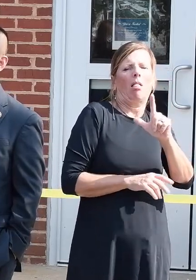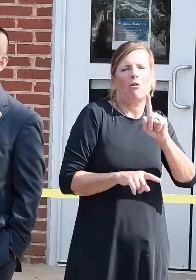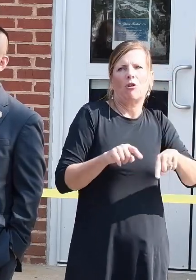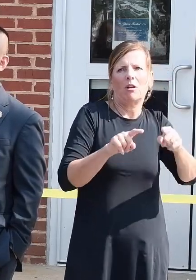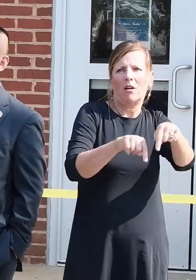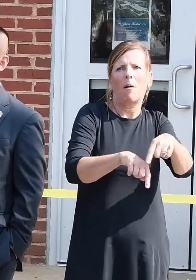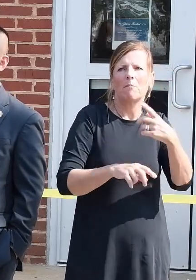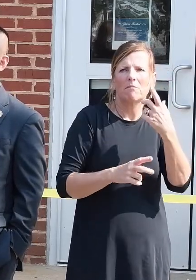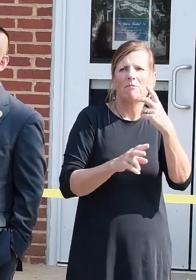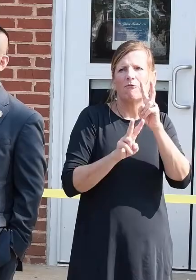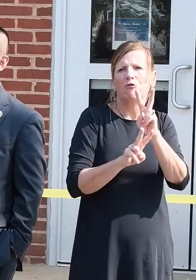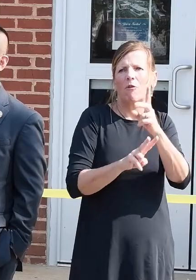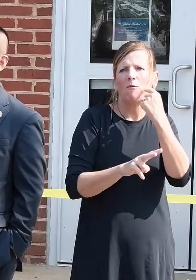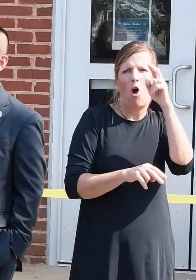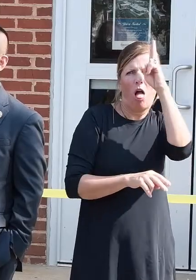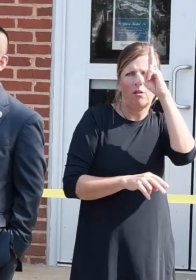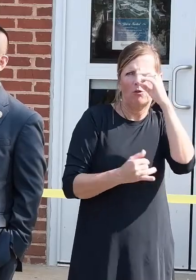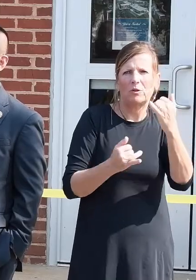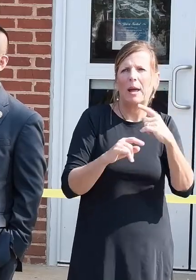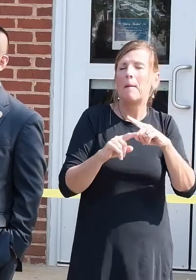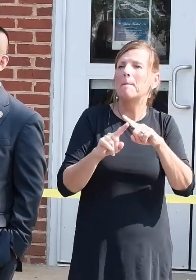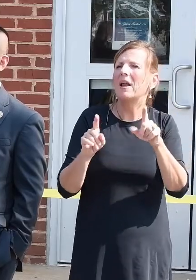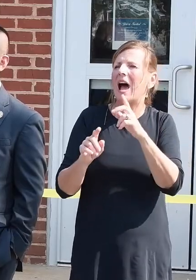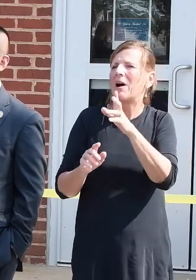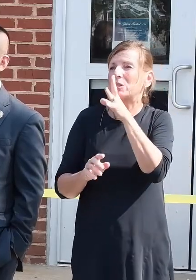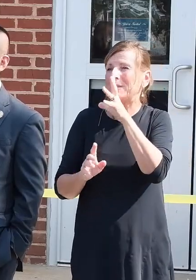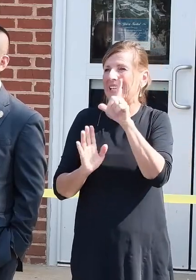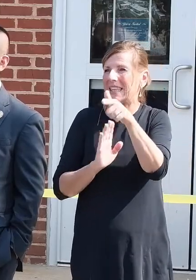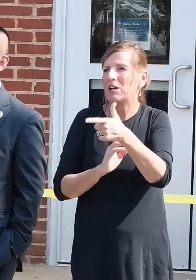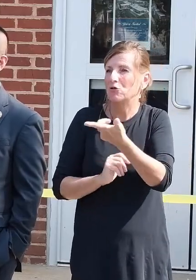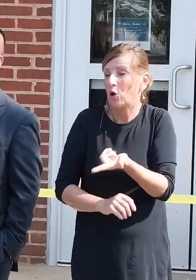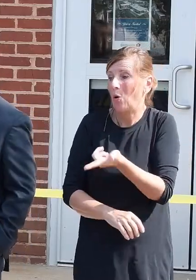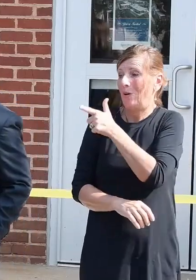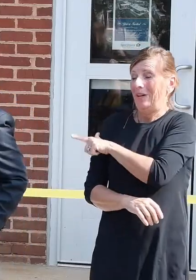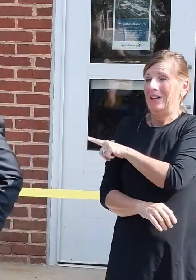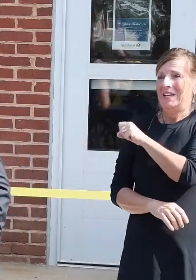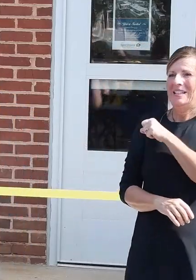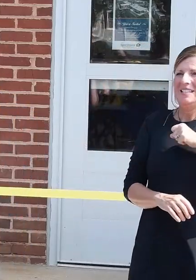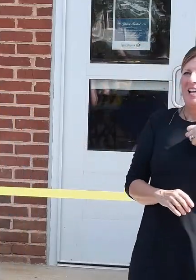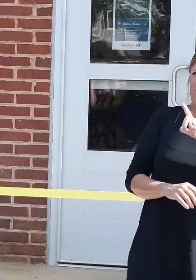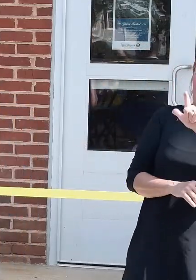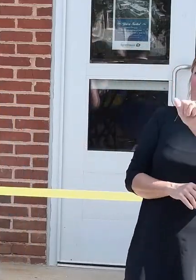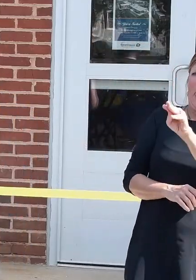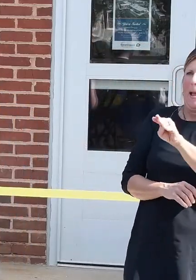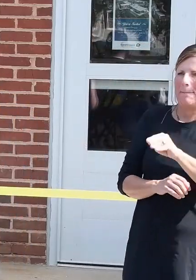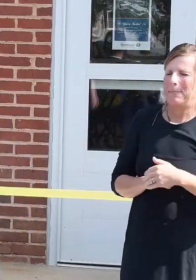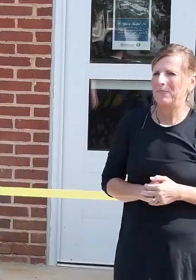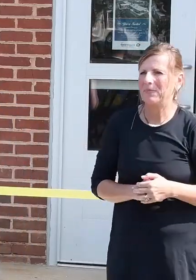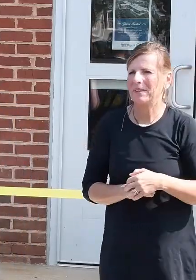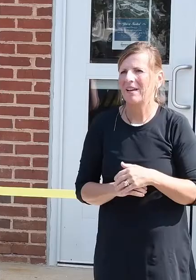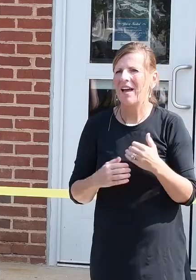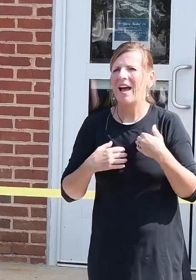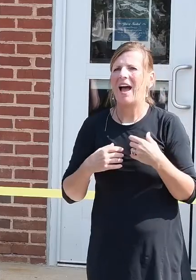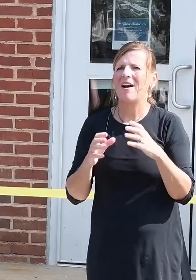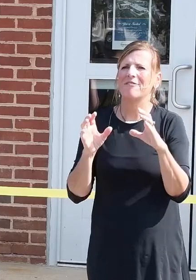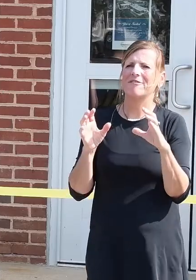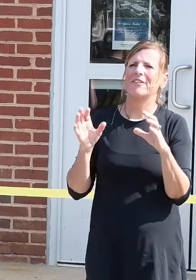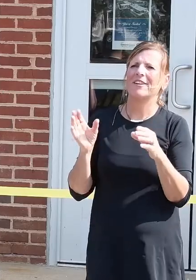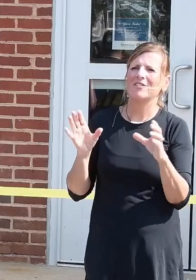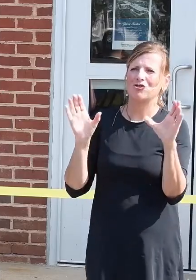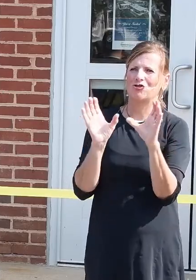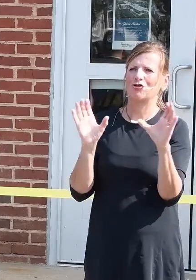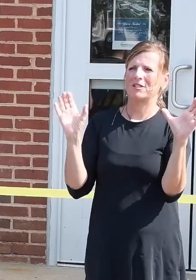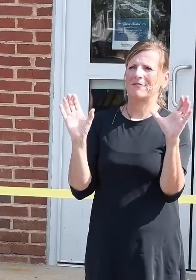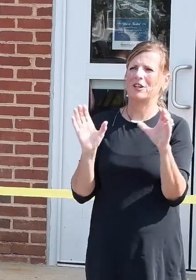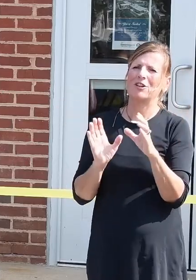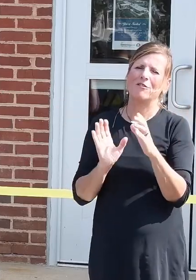of all of you today. I will be speaking at the later program, so I'm going to turn it back to Senator Lamb. And we have a citation to present on behalf